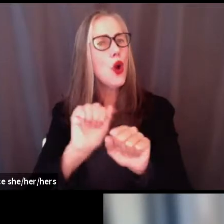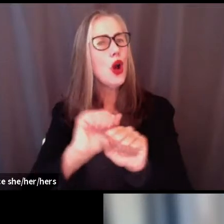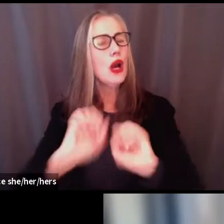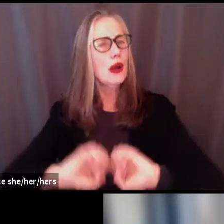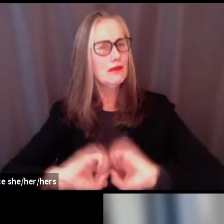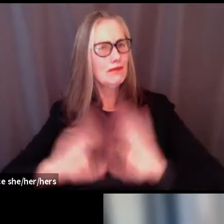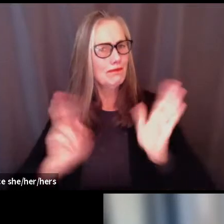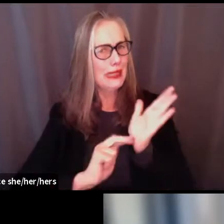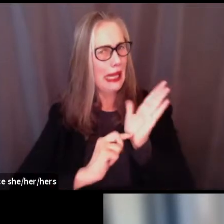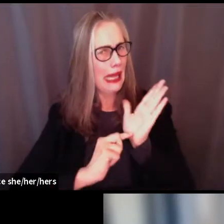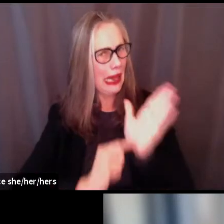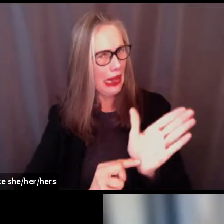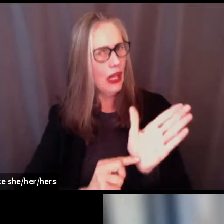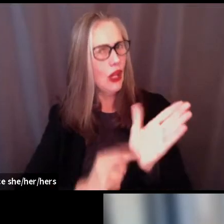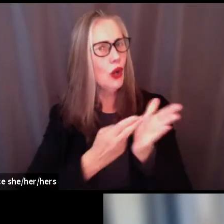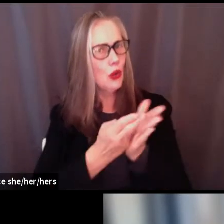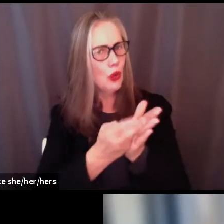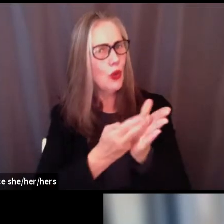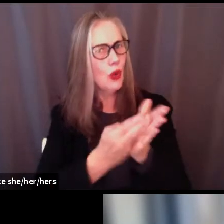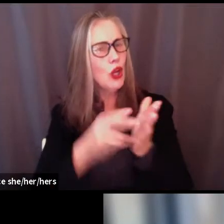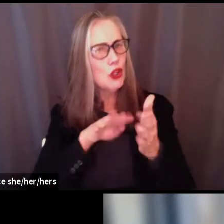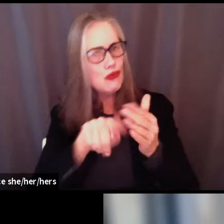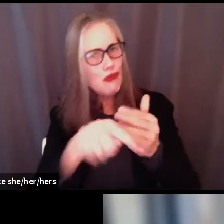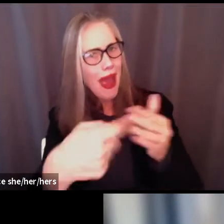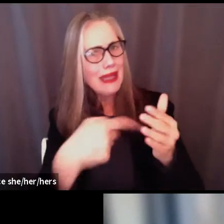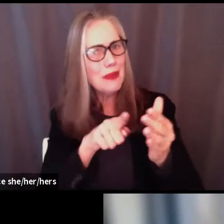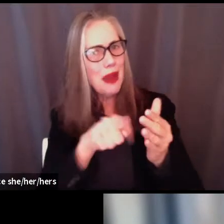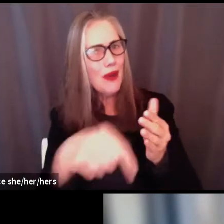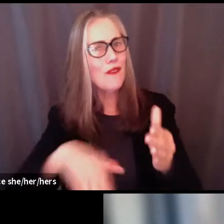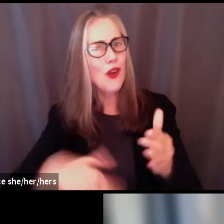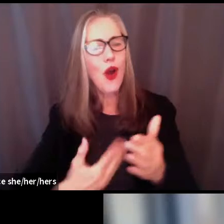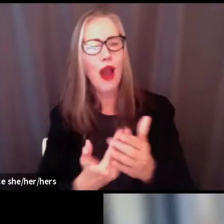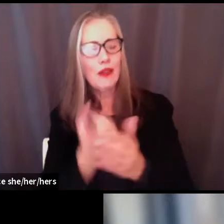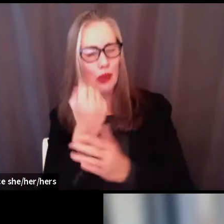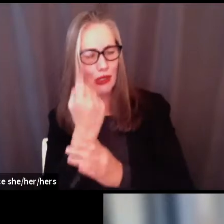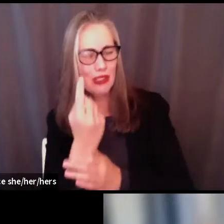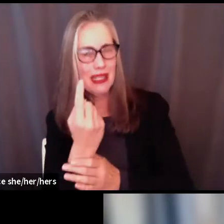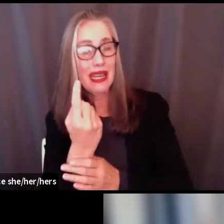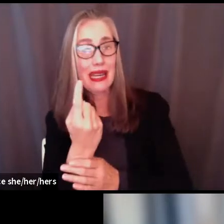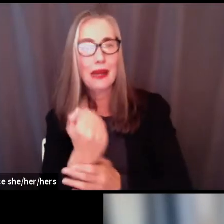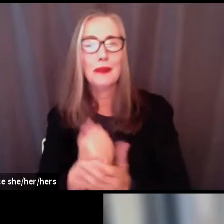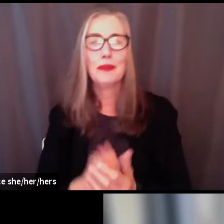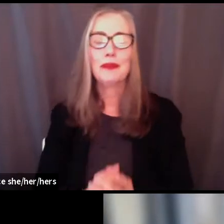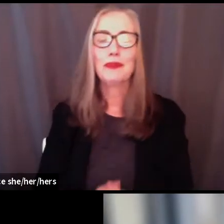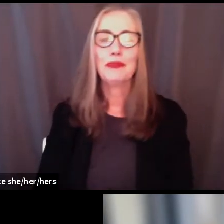Ben, if you're ready to share some of the